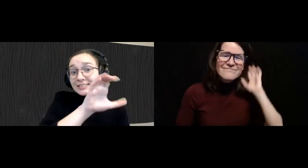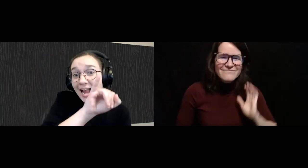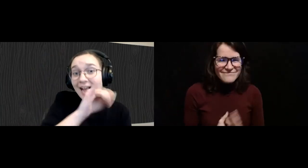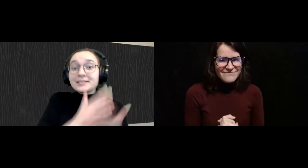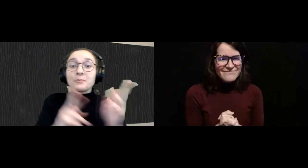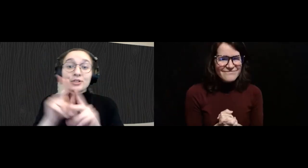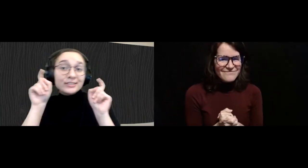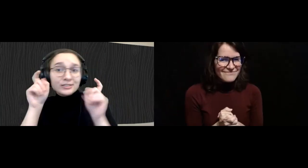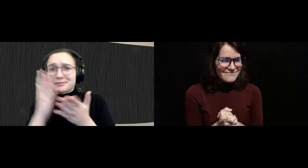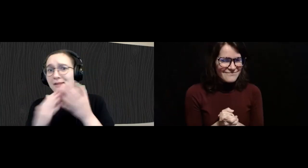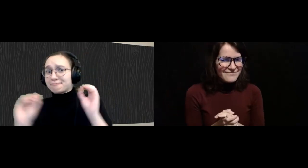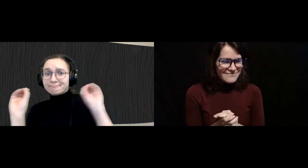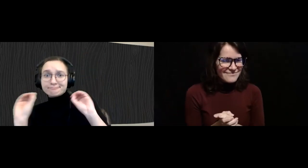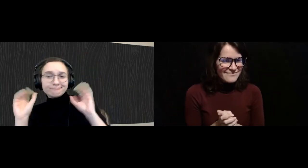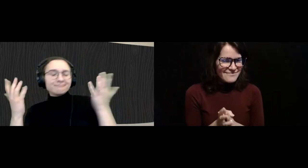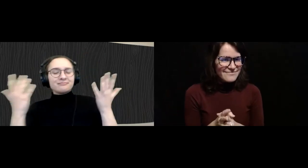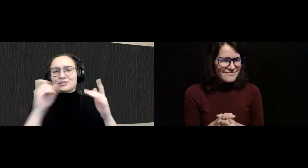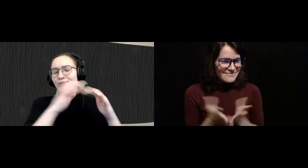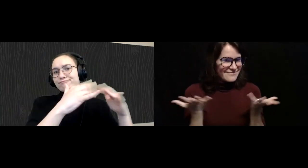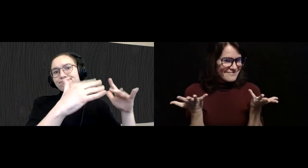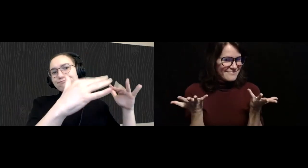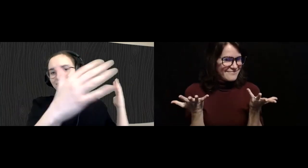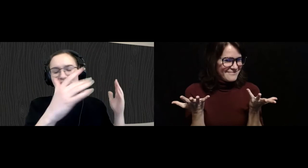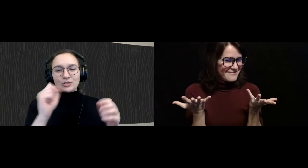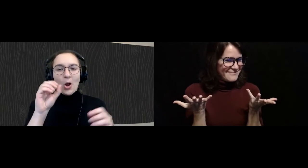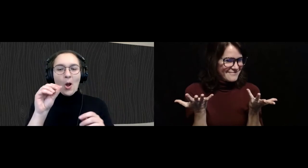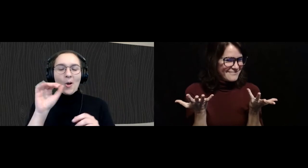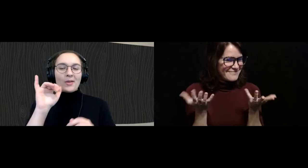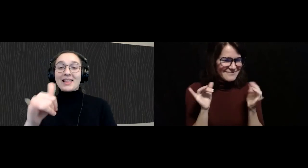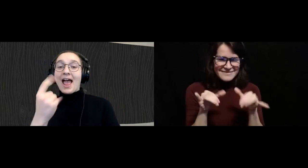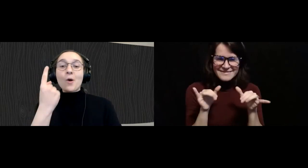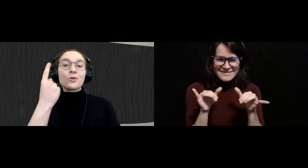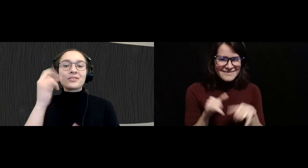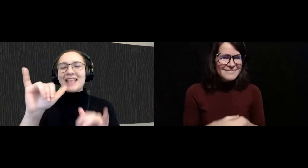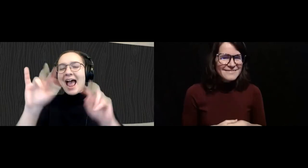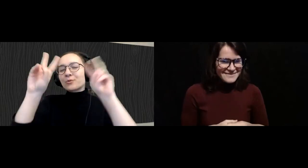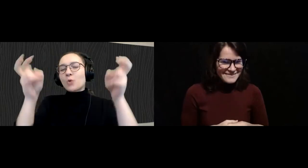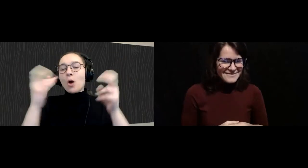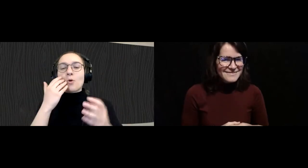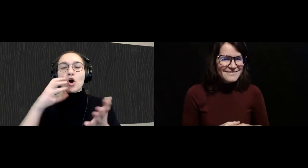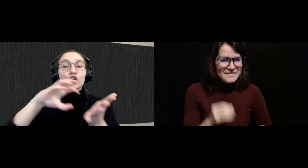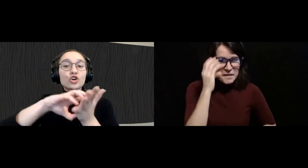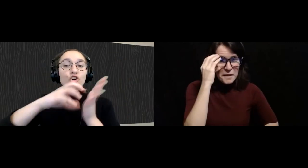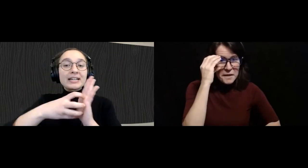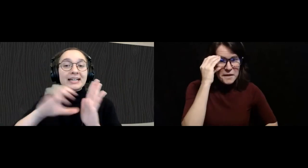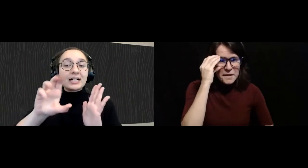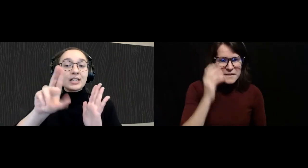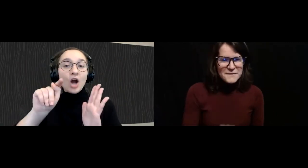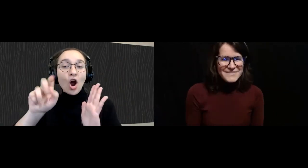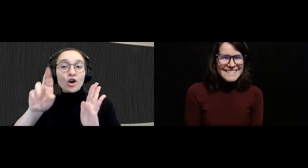profoundly deaf. Some people use a cochlear implant. Some people use a hearing aid. Some people use nothing. So that quote,